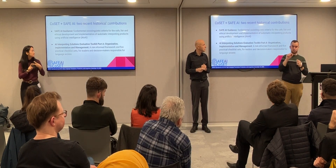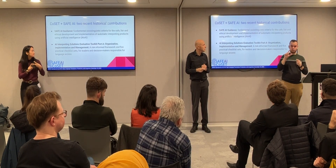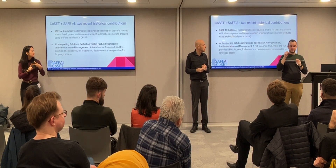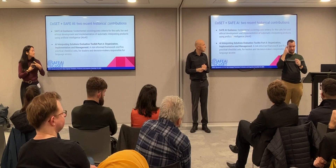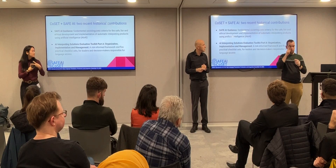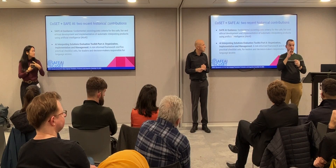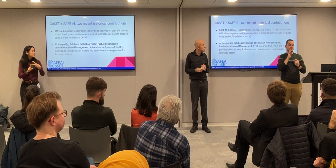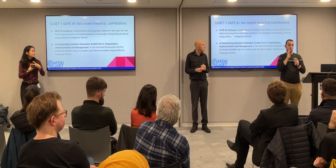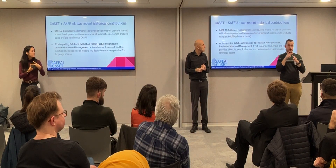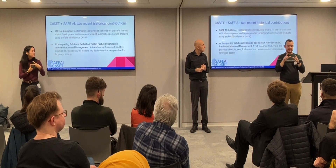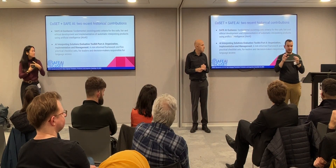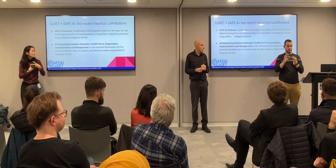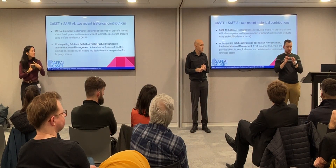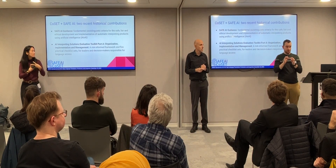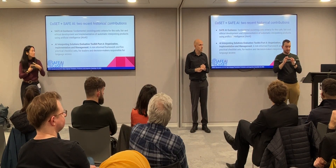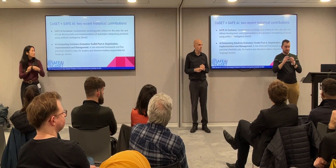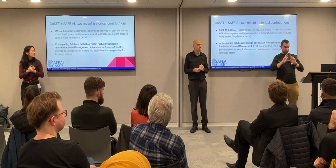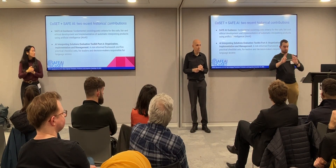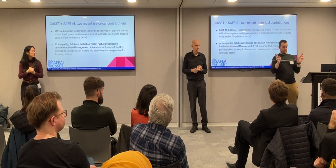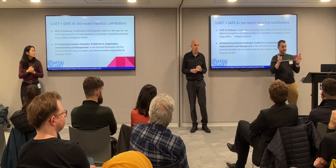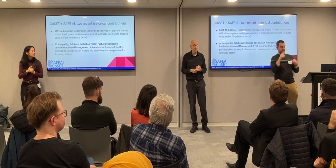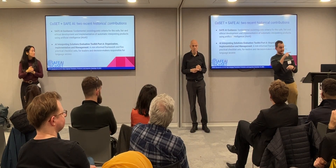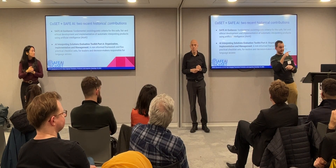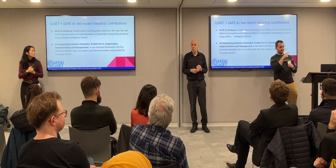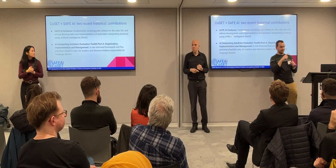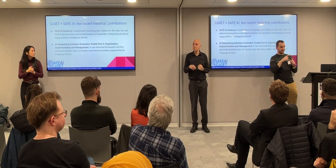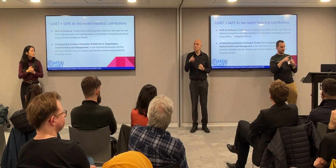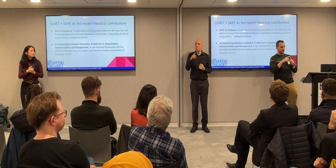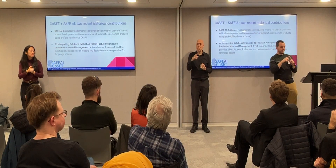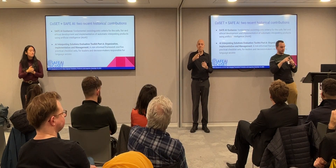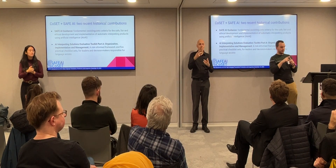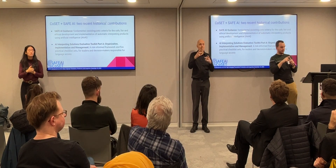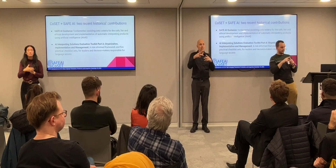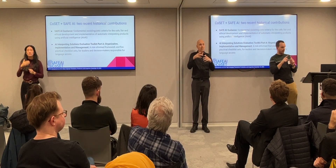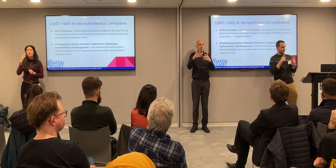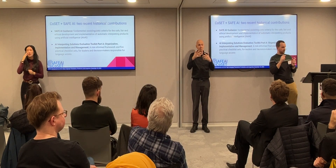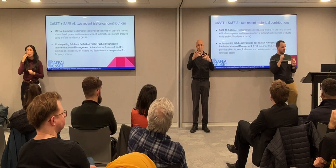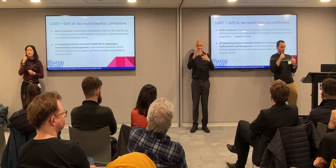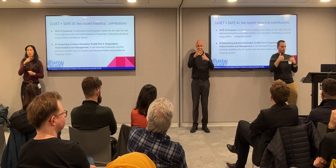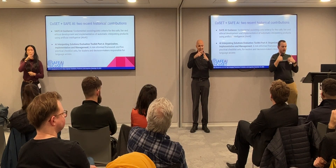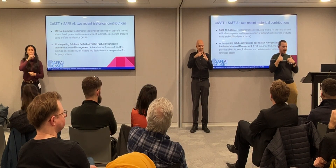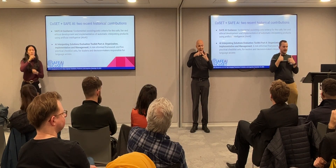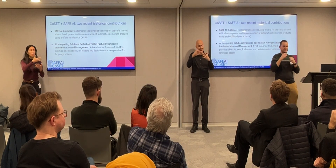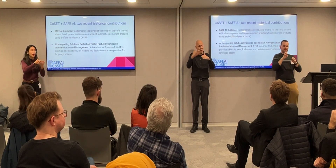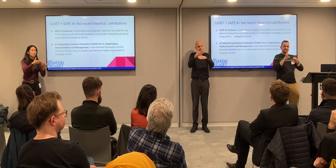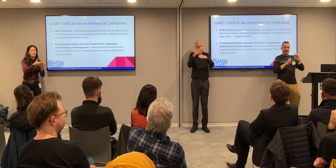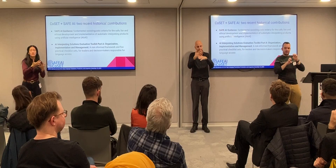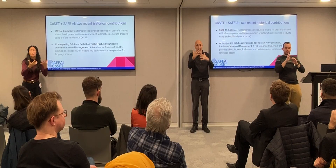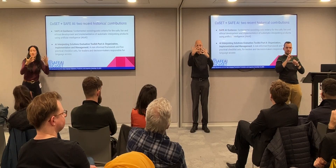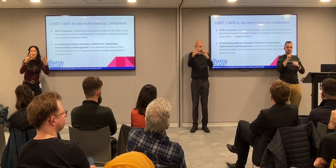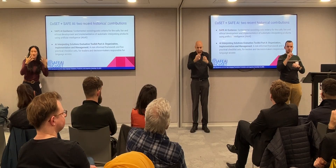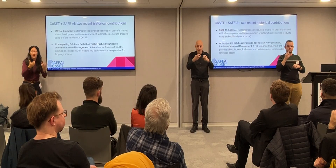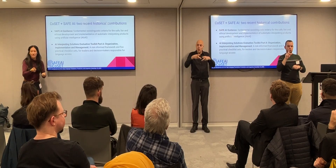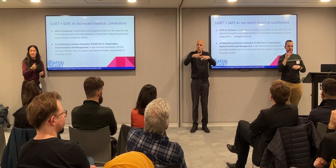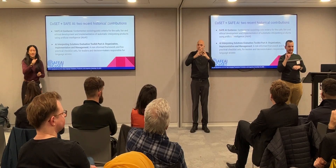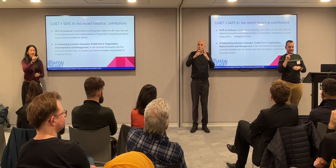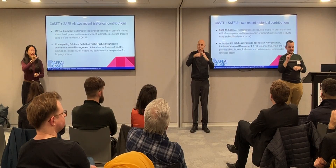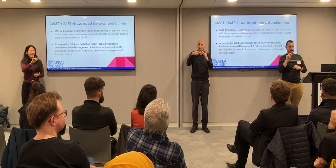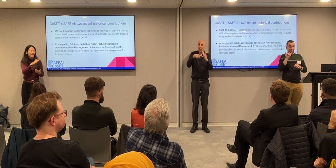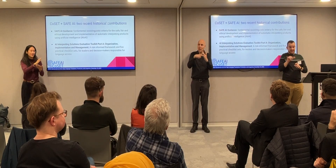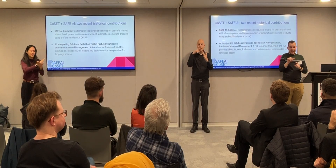Now, the industry has AI toolkits for spoken language already. But what they don't have